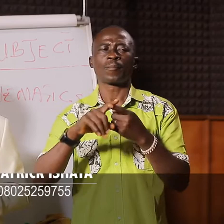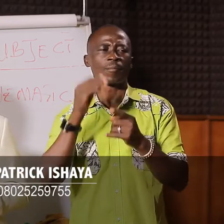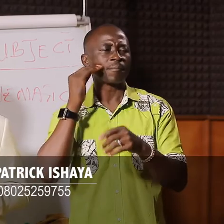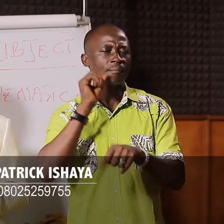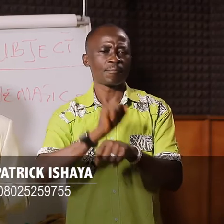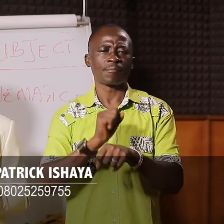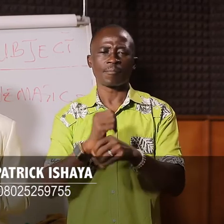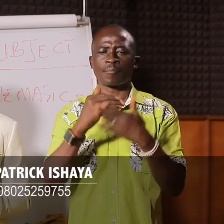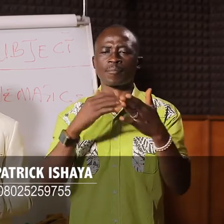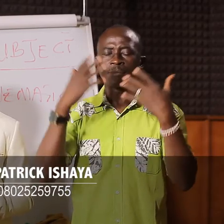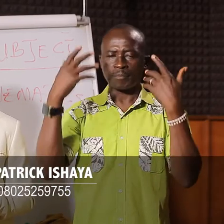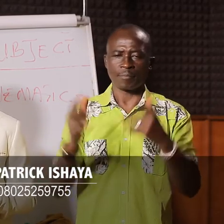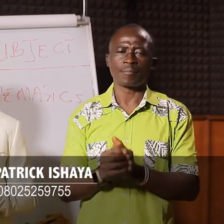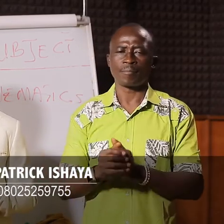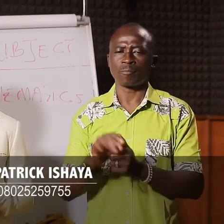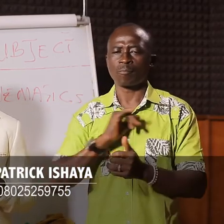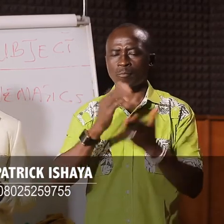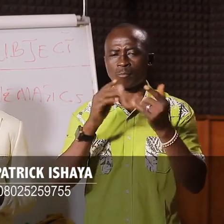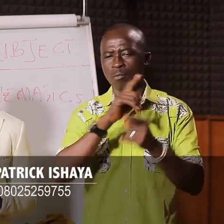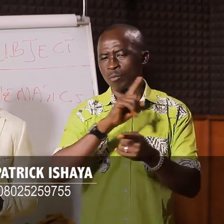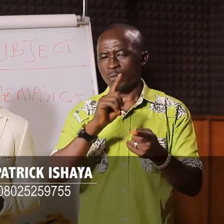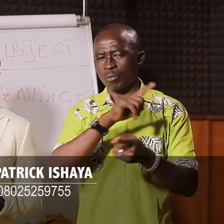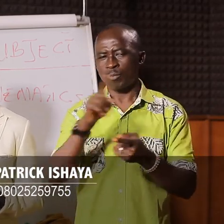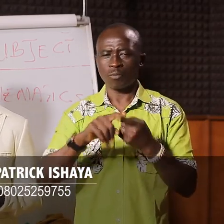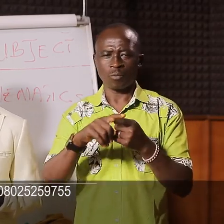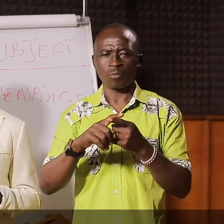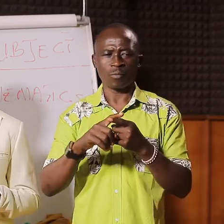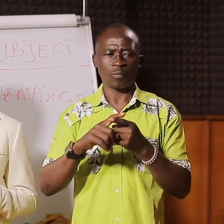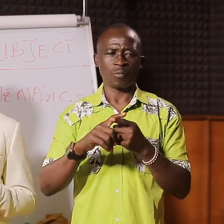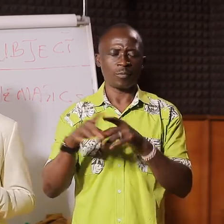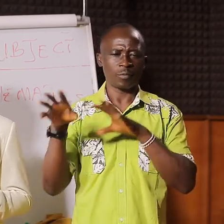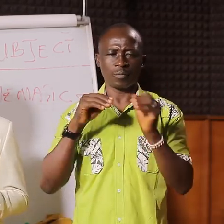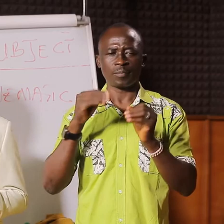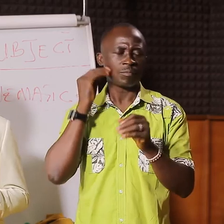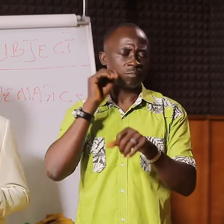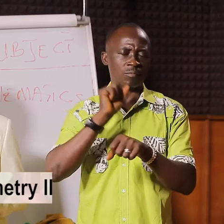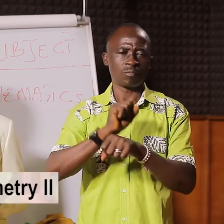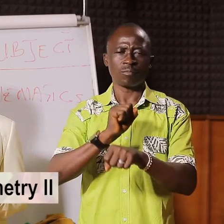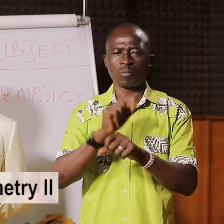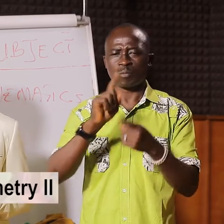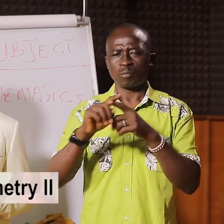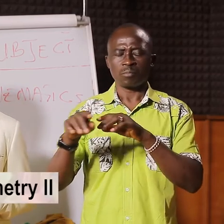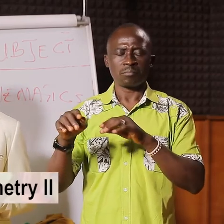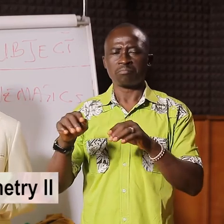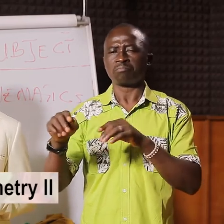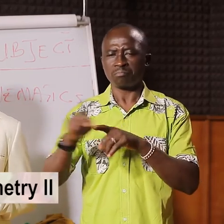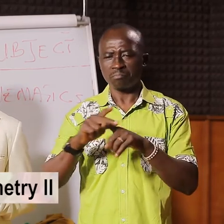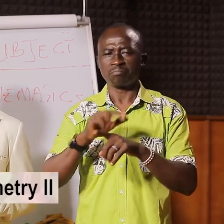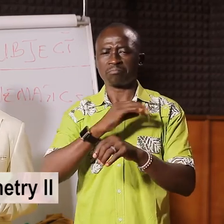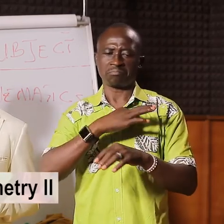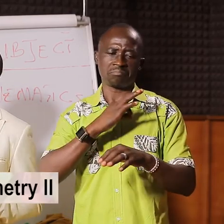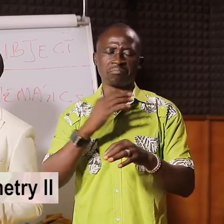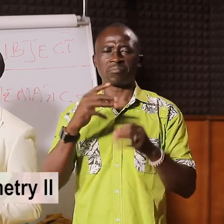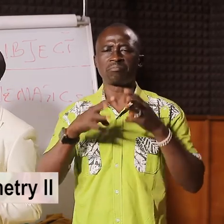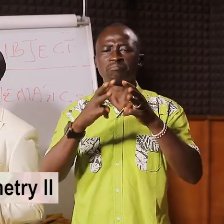before we conclude the lesson, I need to give an assignment which you have to practice applying the formulas as given to